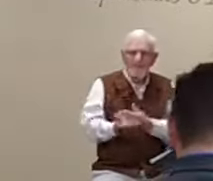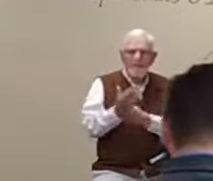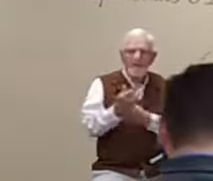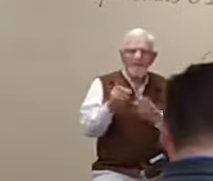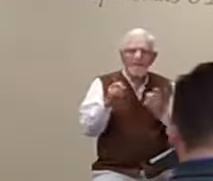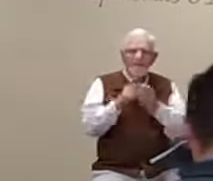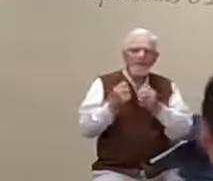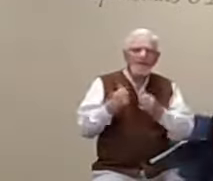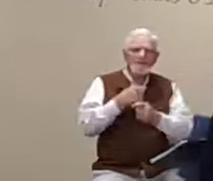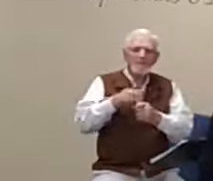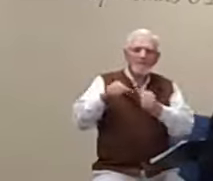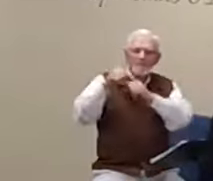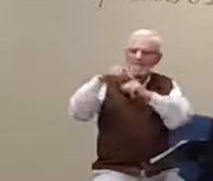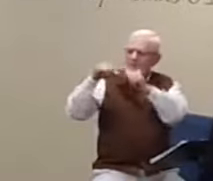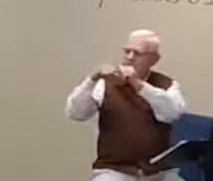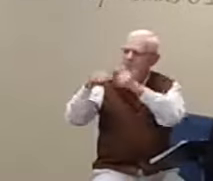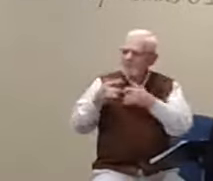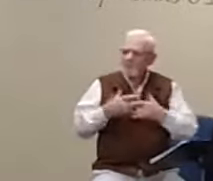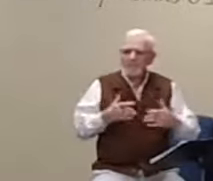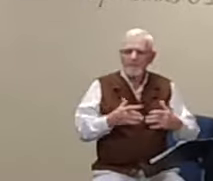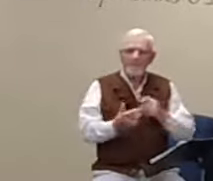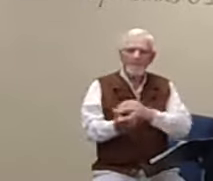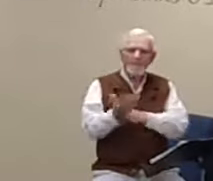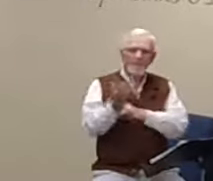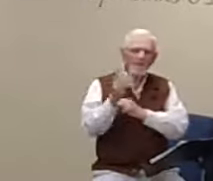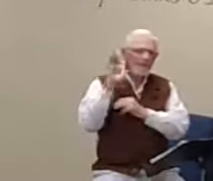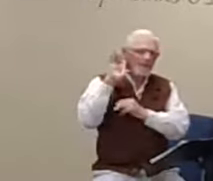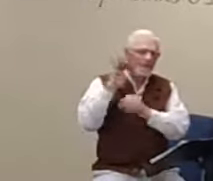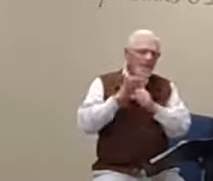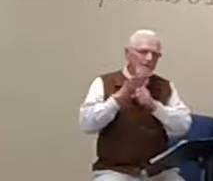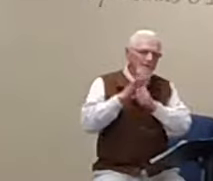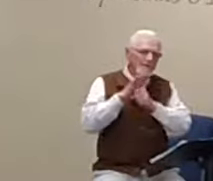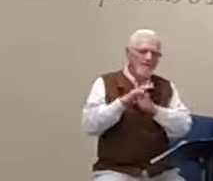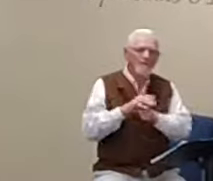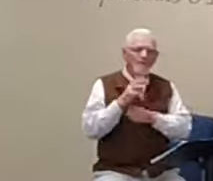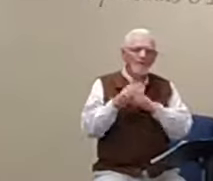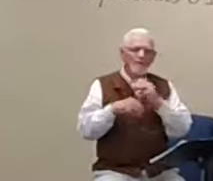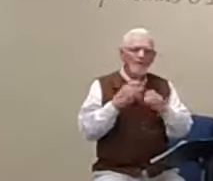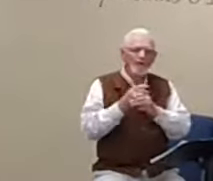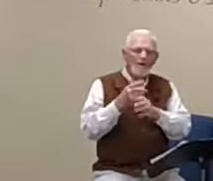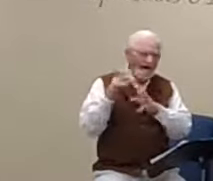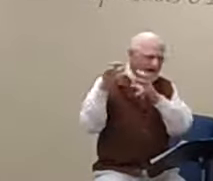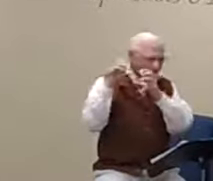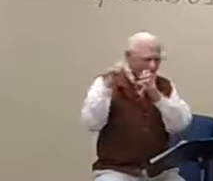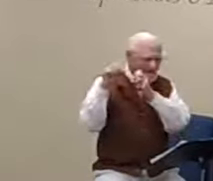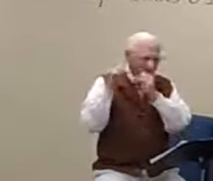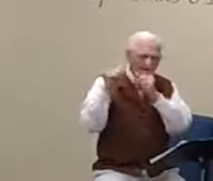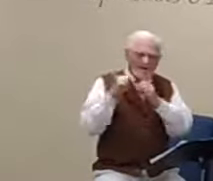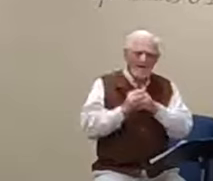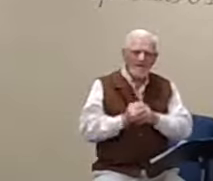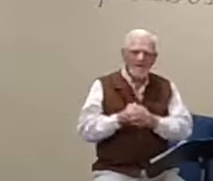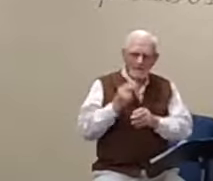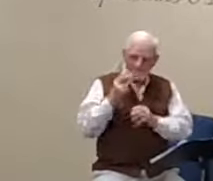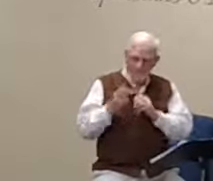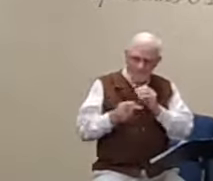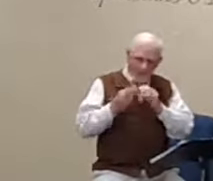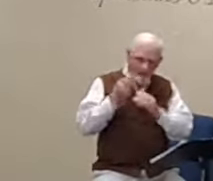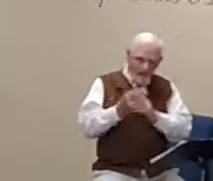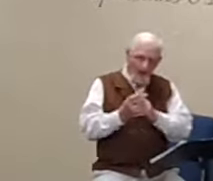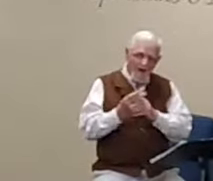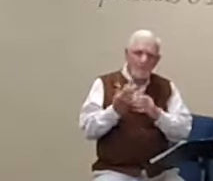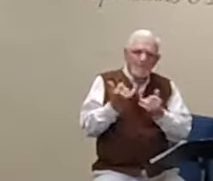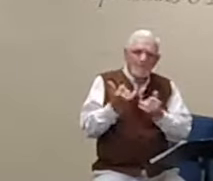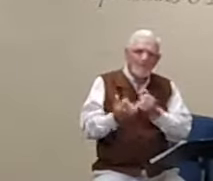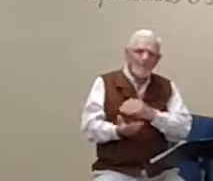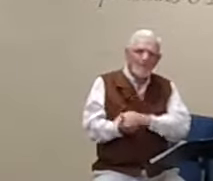you'd speak to hearts this morning. We've heard enough of the world's noise, and for an hour or so this morning, Lord, I ask that you help us to